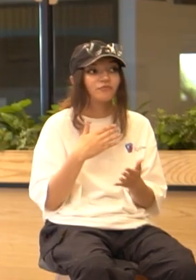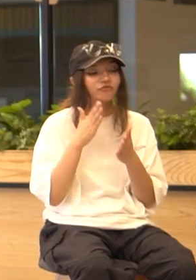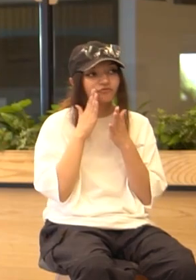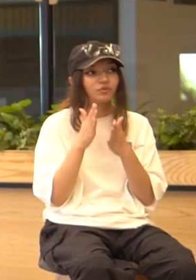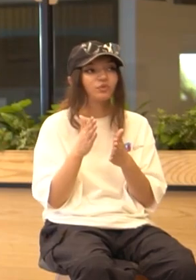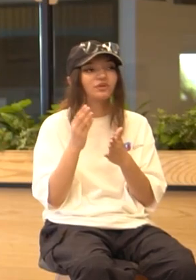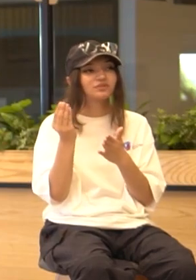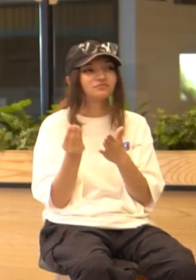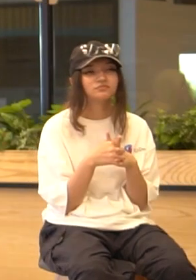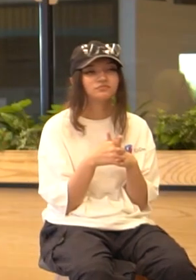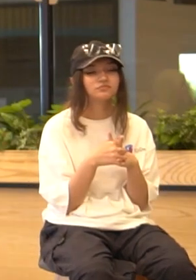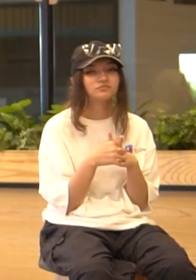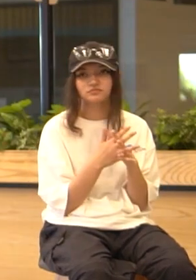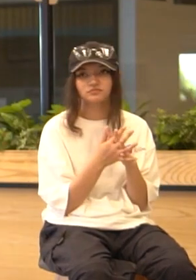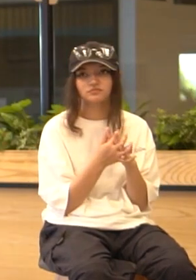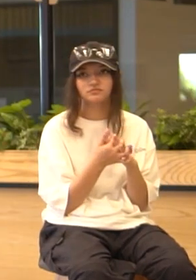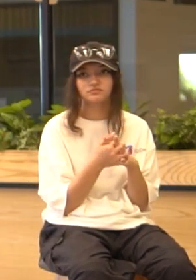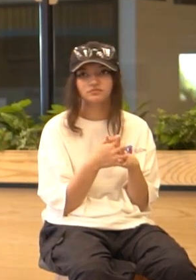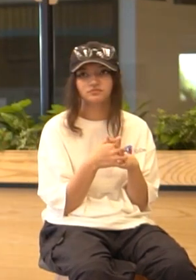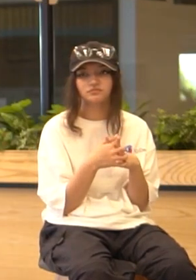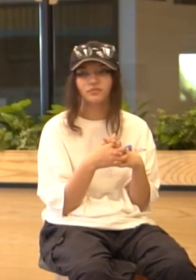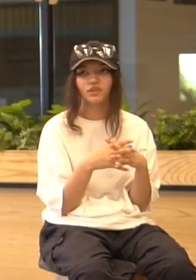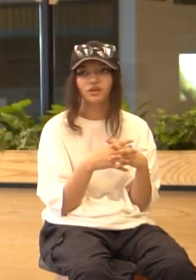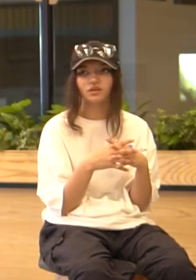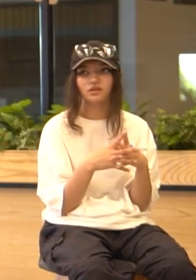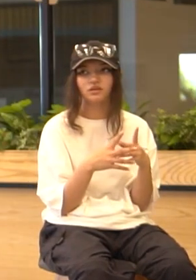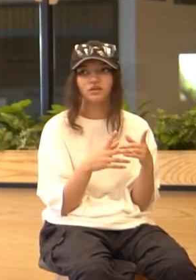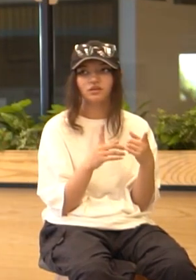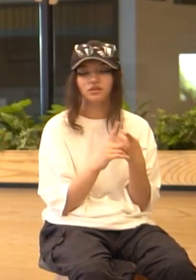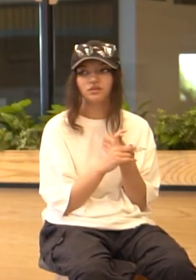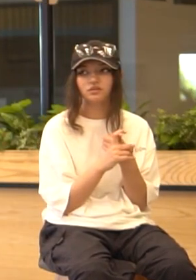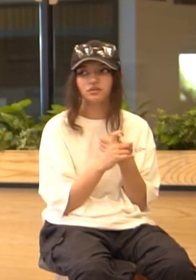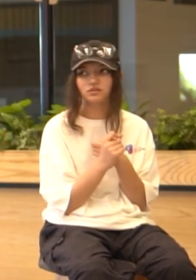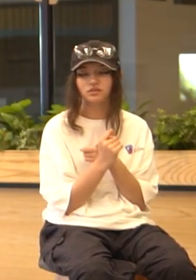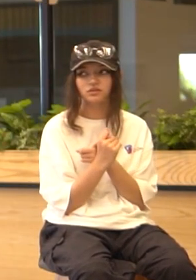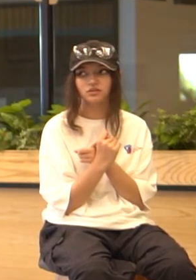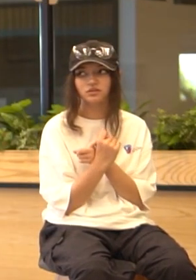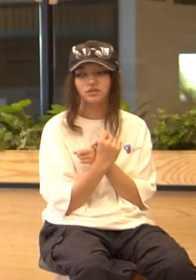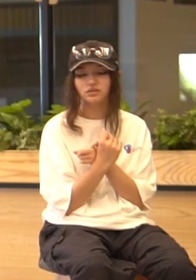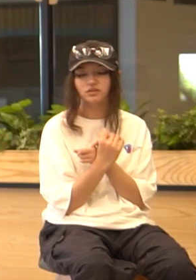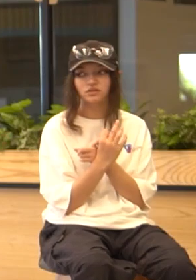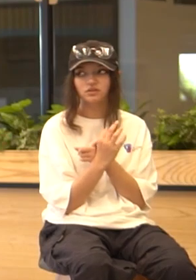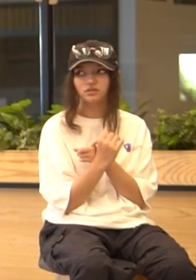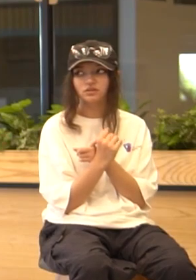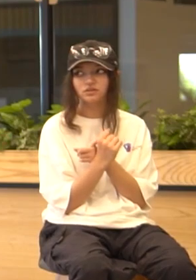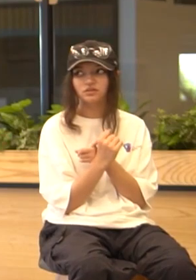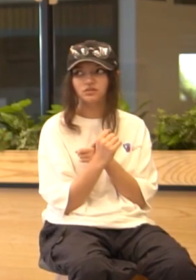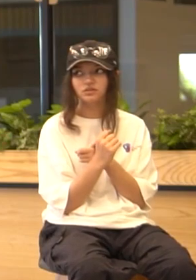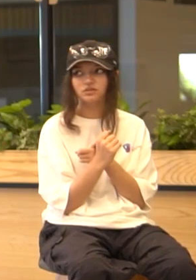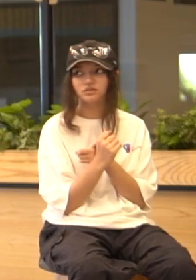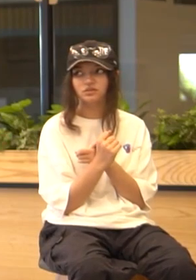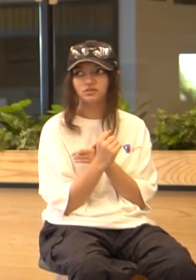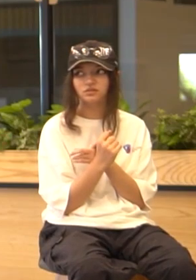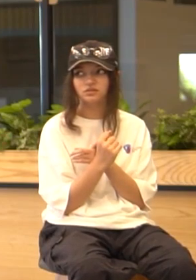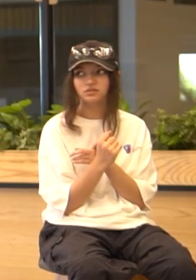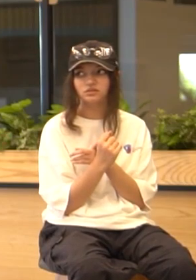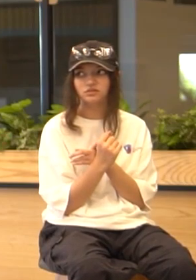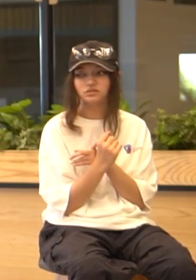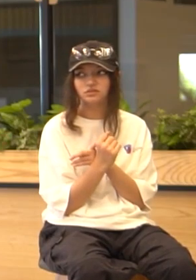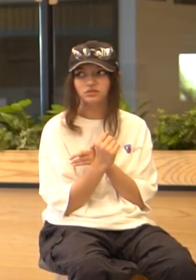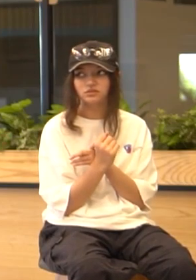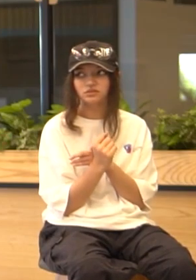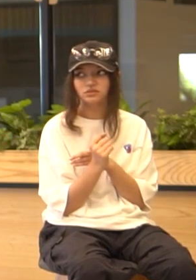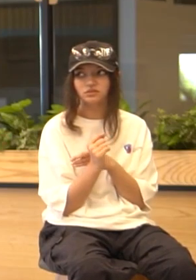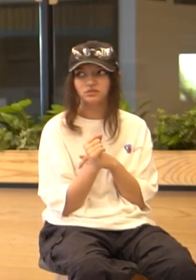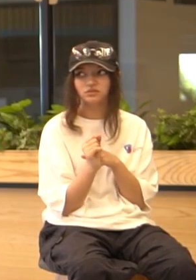visual aspect. Sorry? We have some questions. Have you ever thought about monetizing it? And second, have you ever, did you